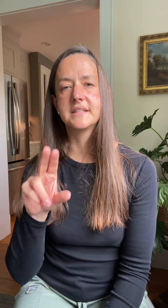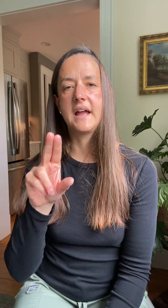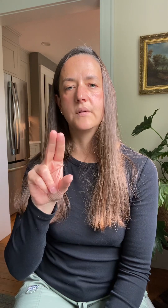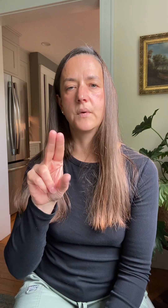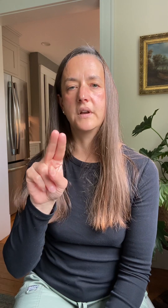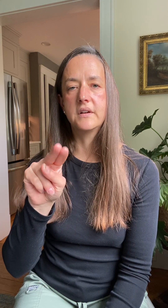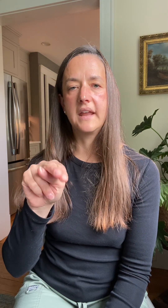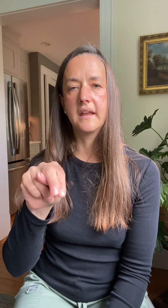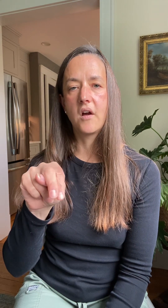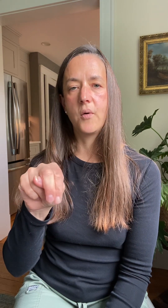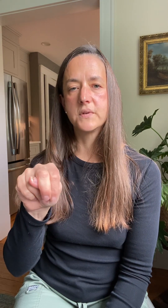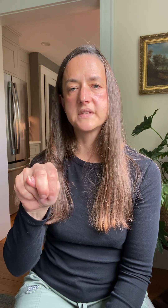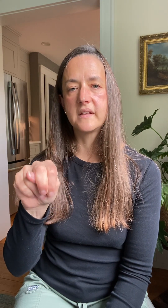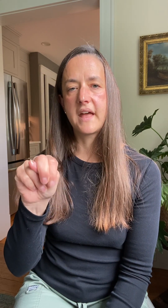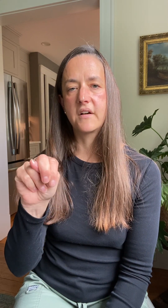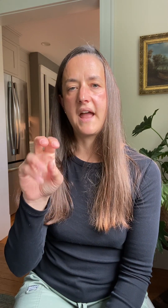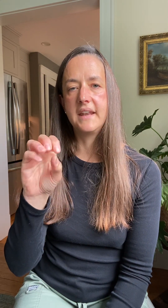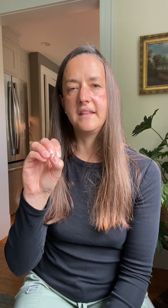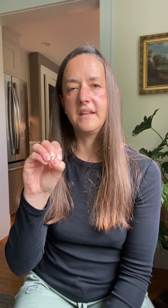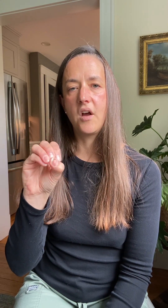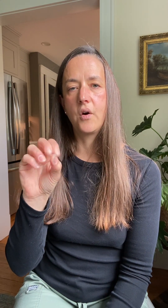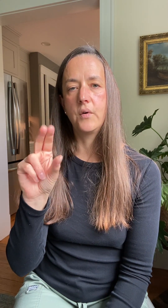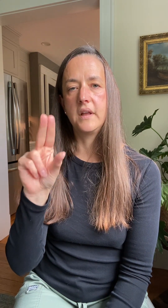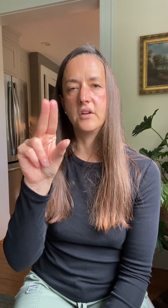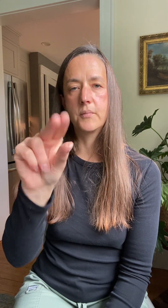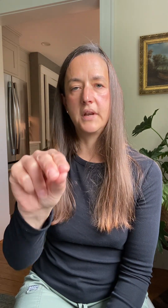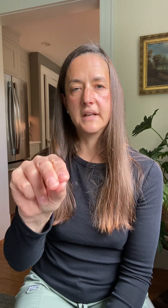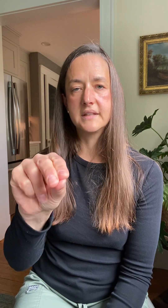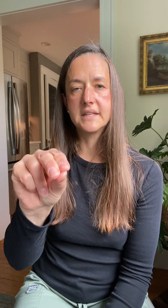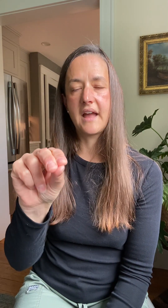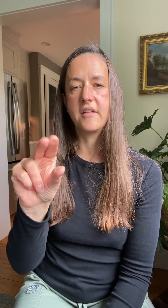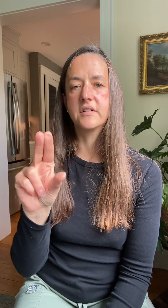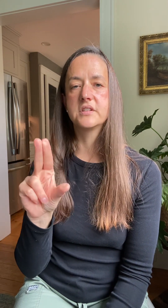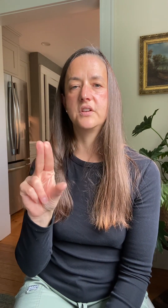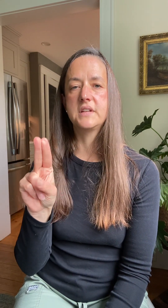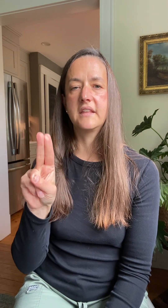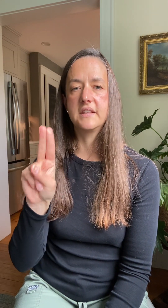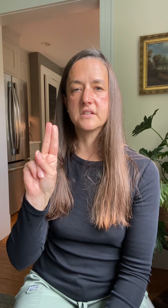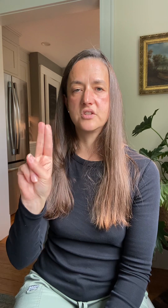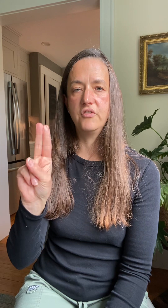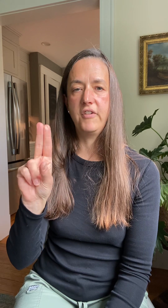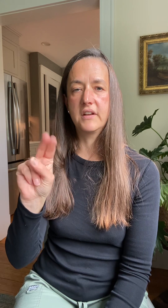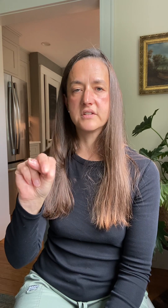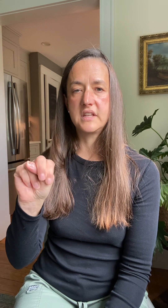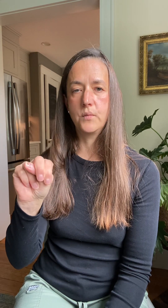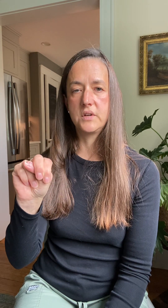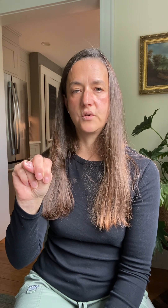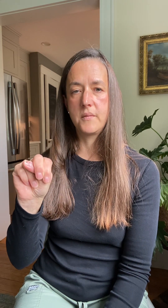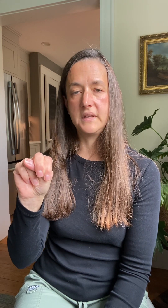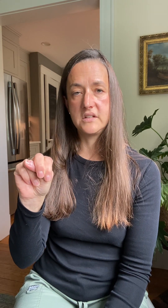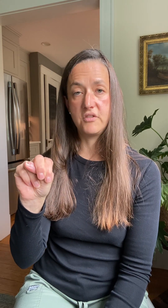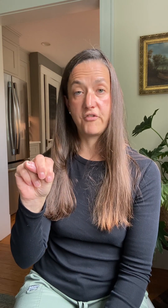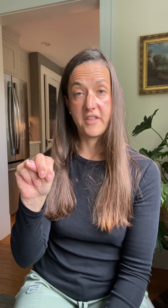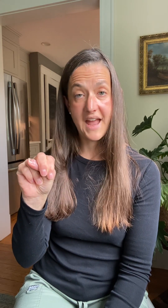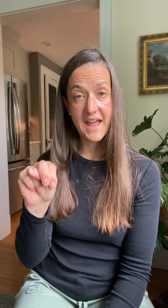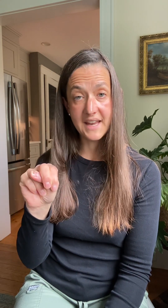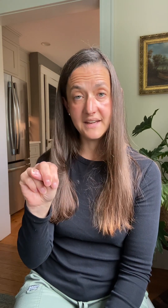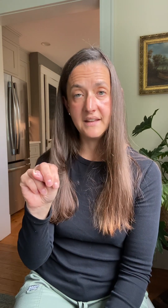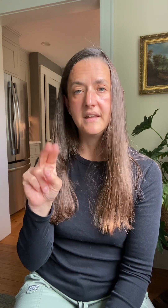sign where you're taking almost the letter N and the O and you're putting it together. So you take these two fingers that you would normally do for the N